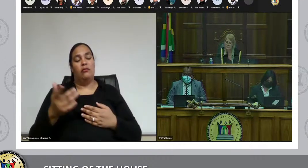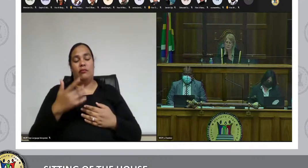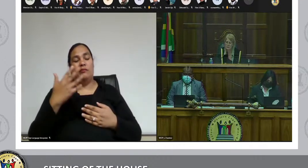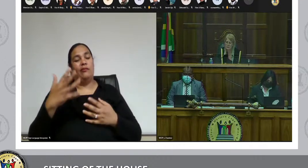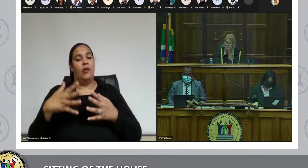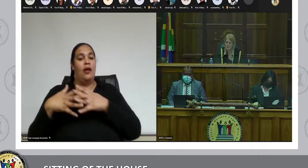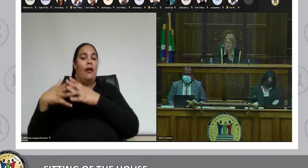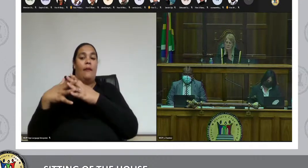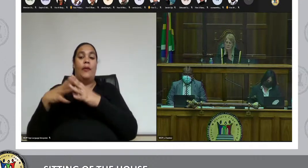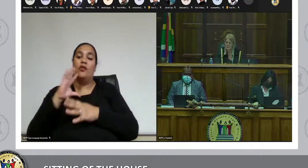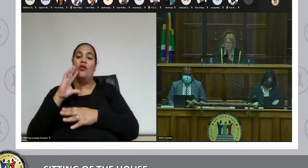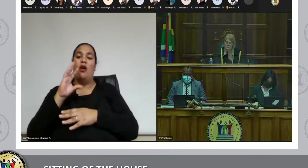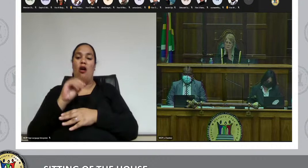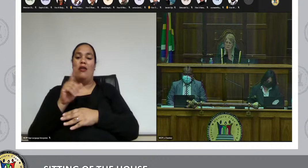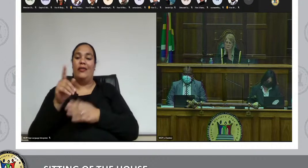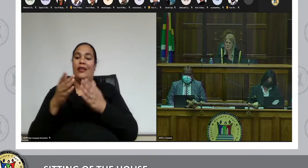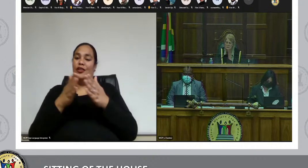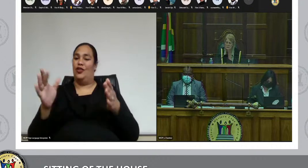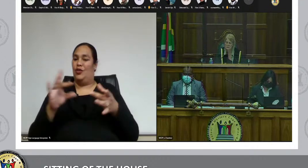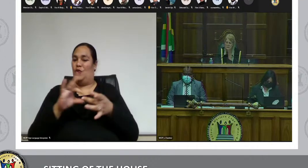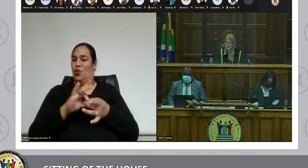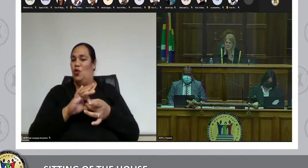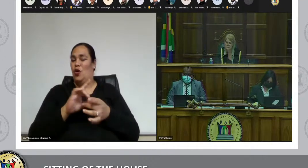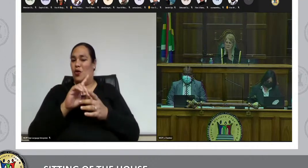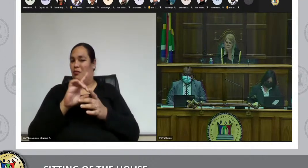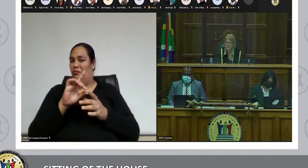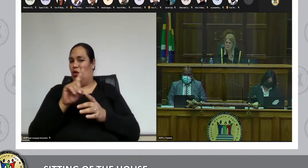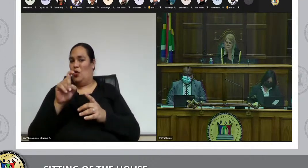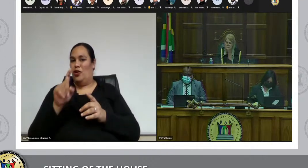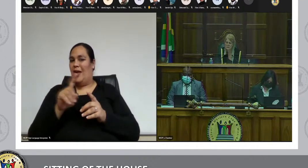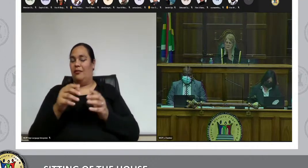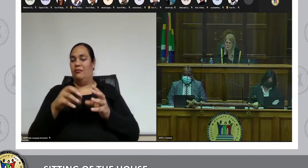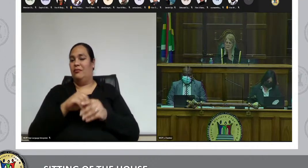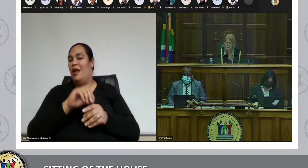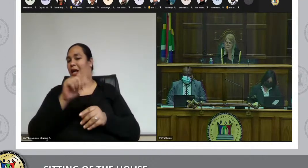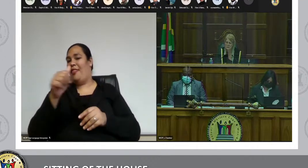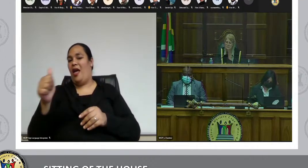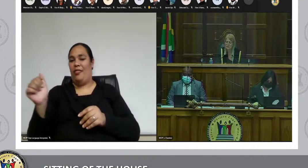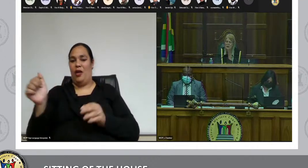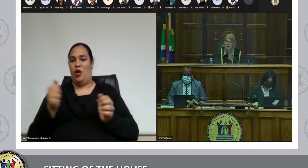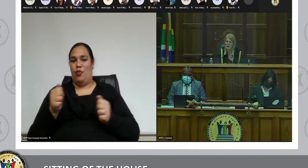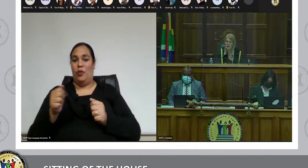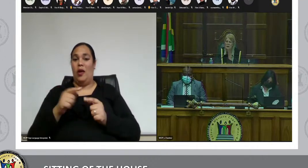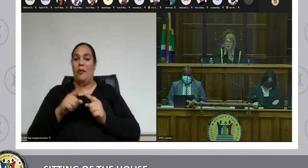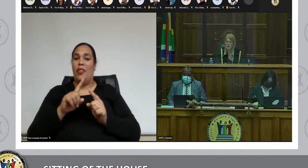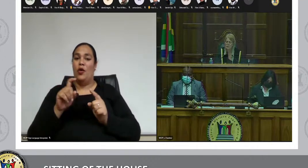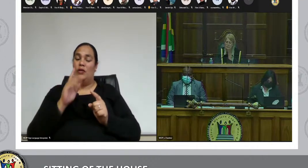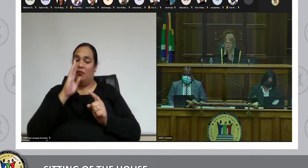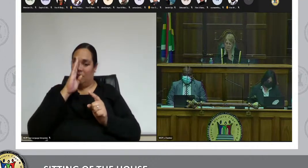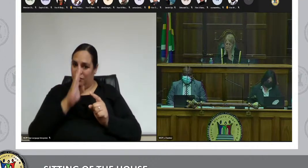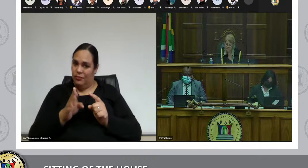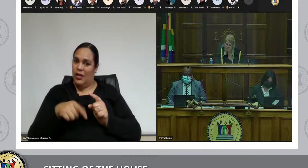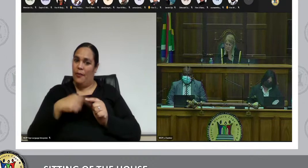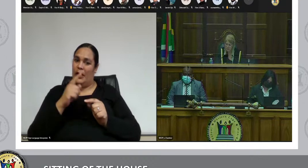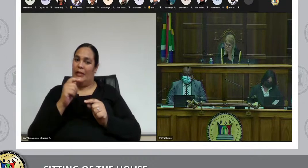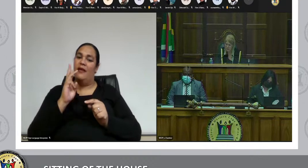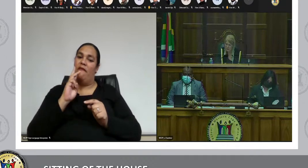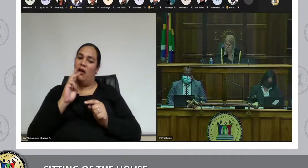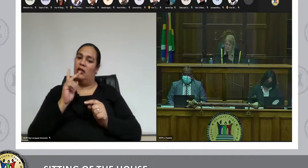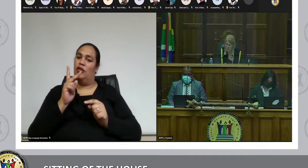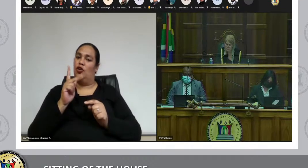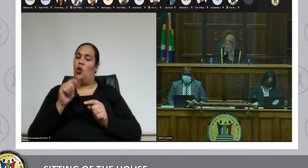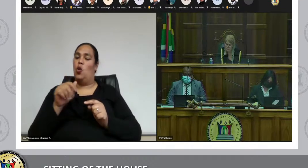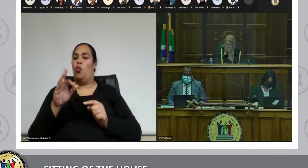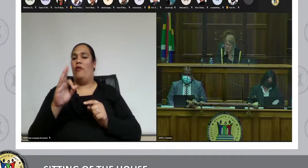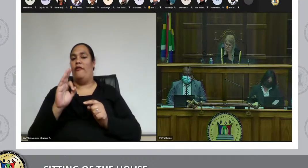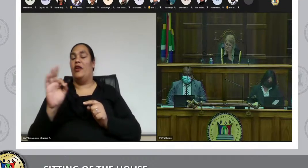America asked is a general question, relates to all other appointments. The question was direct, it refers to Tiwaterkloof, and his question